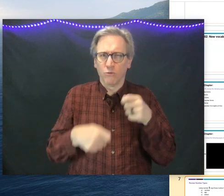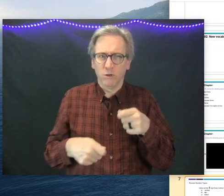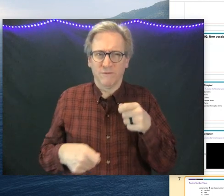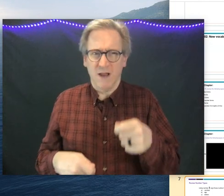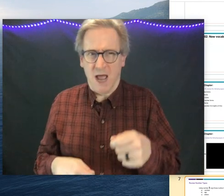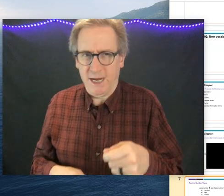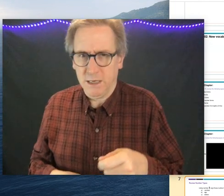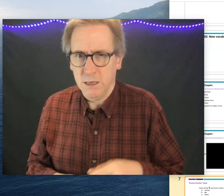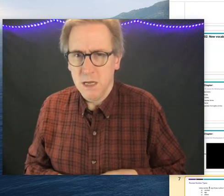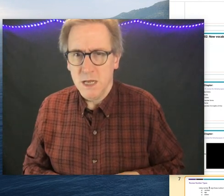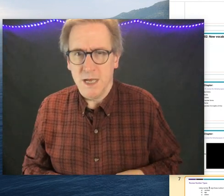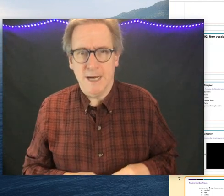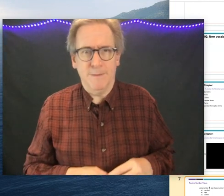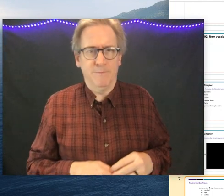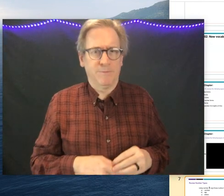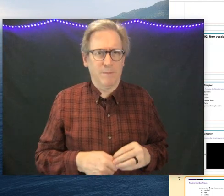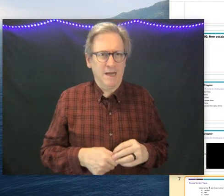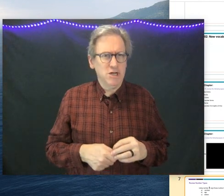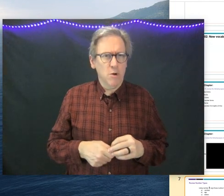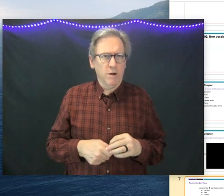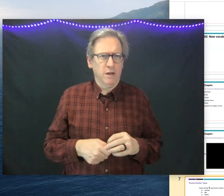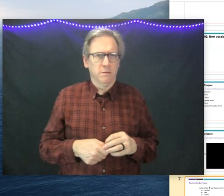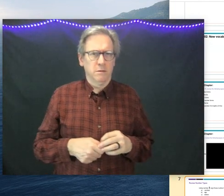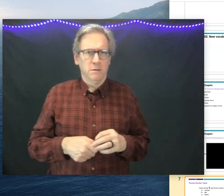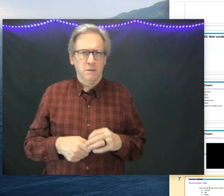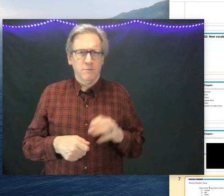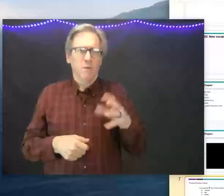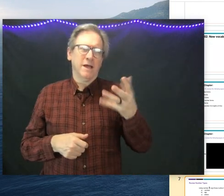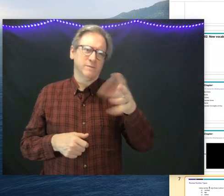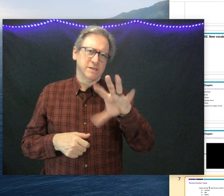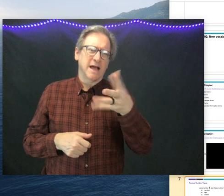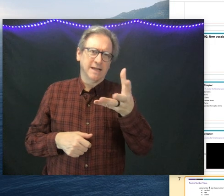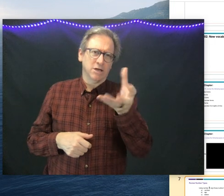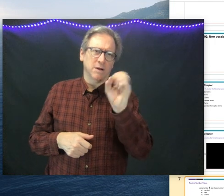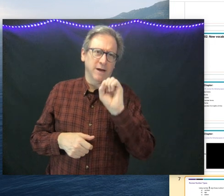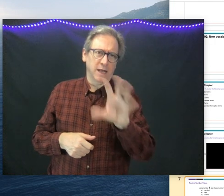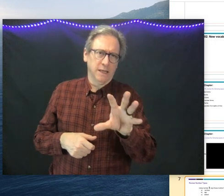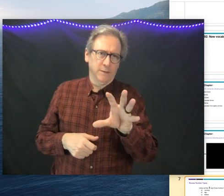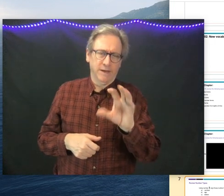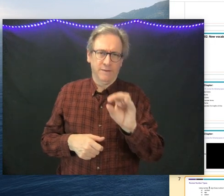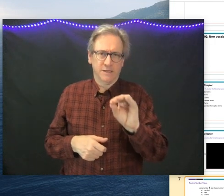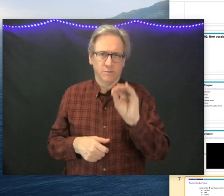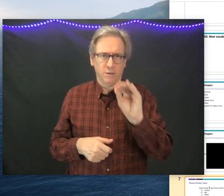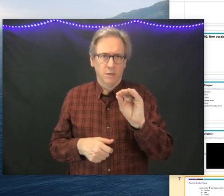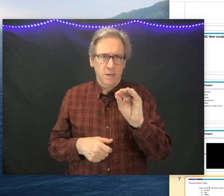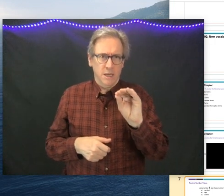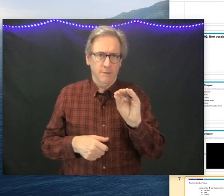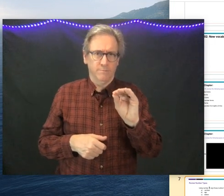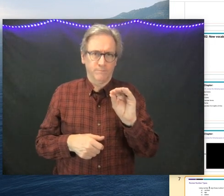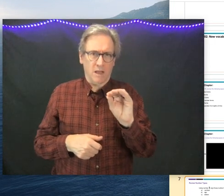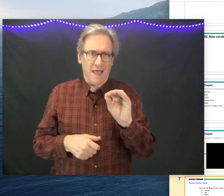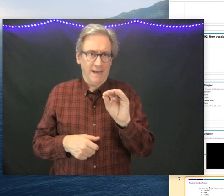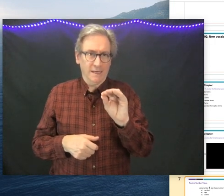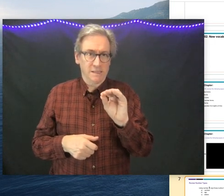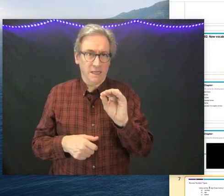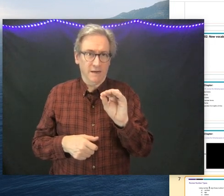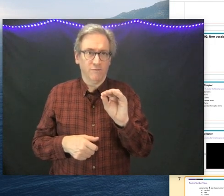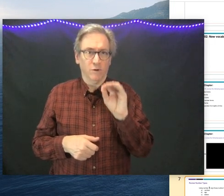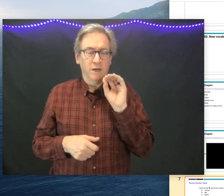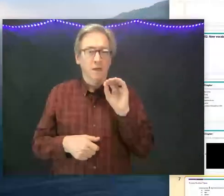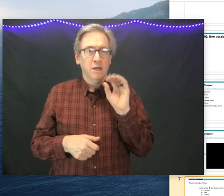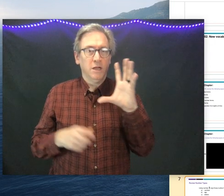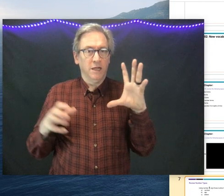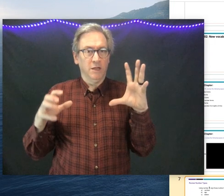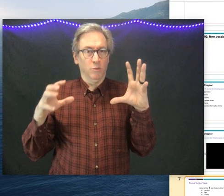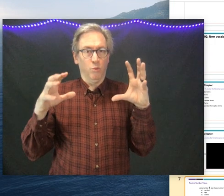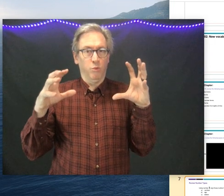about the rule of 9, but I don't want to. Well, I suppose I can talk about it a little bit in this one. I'll add in a slide for